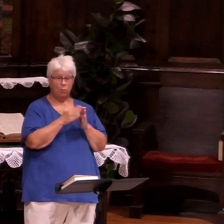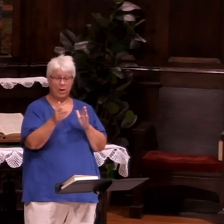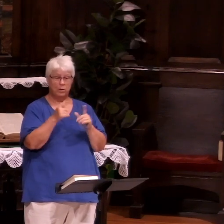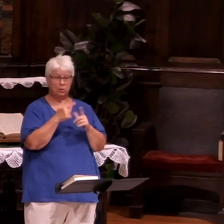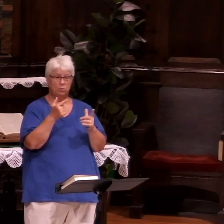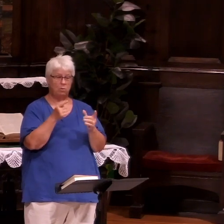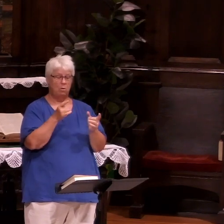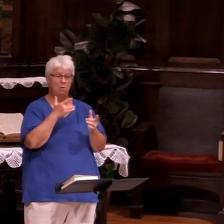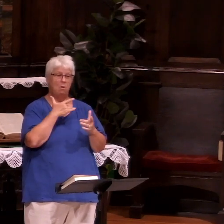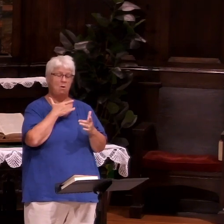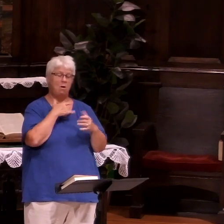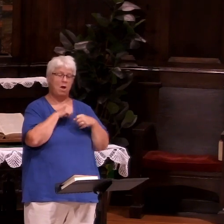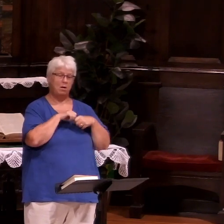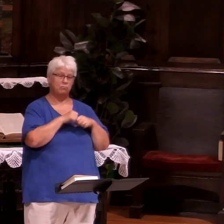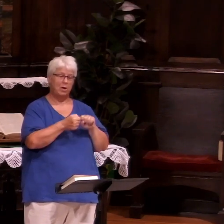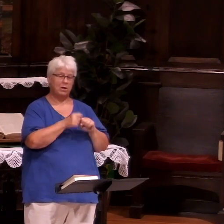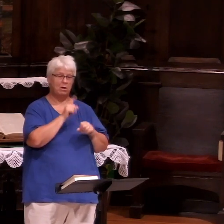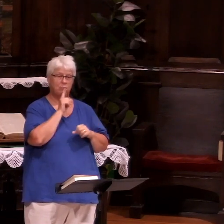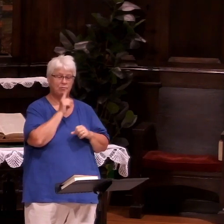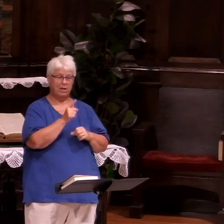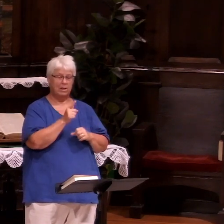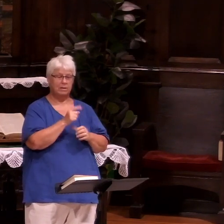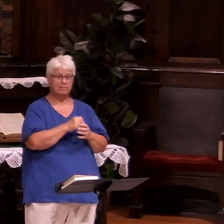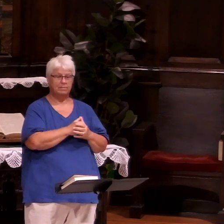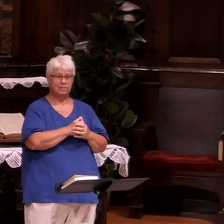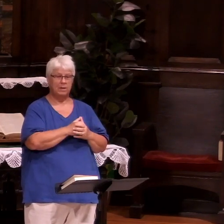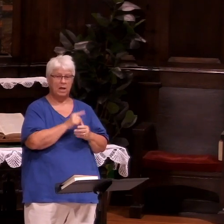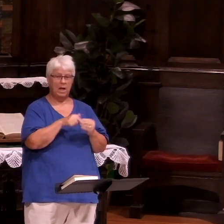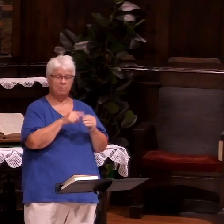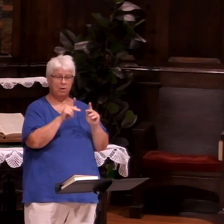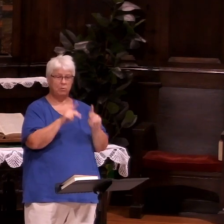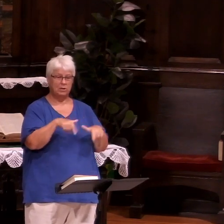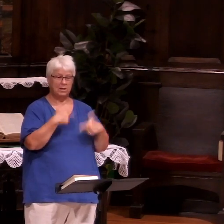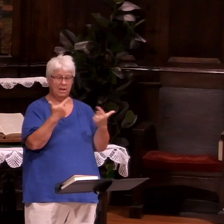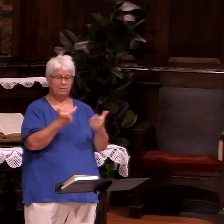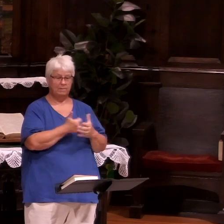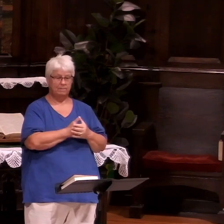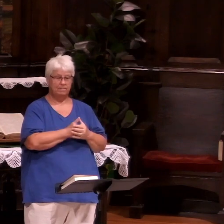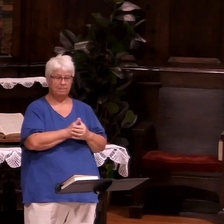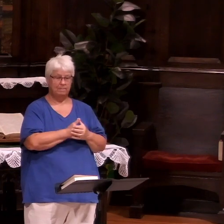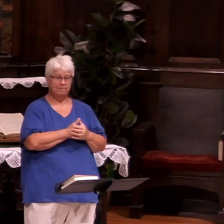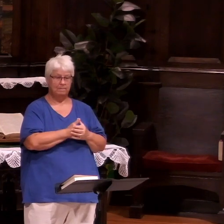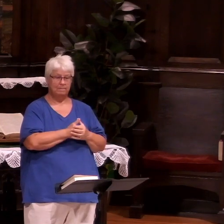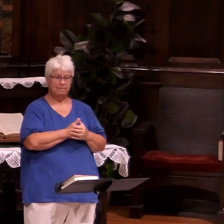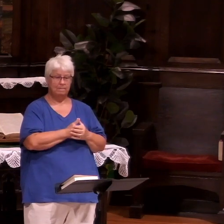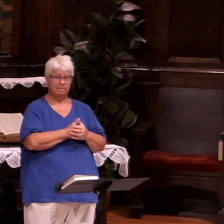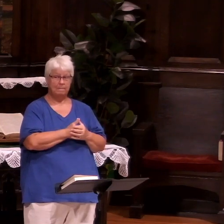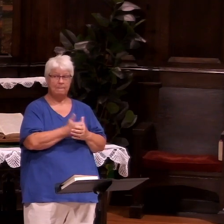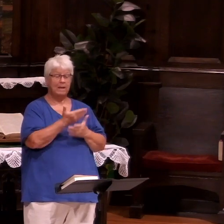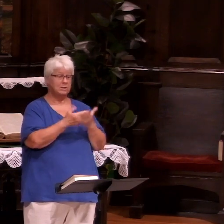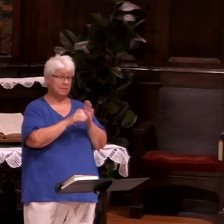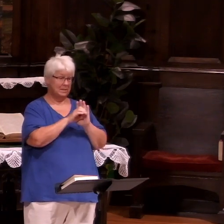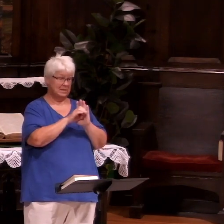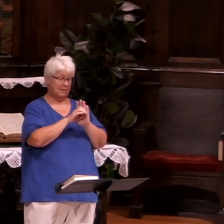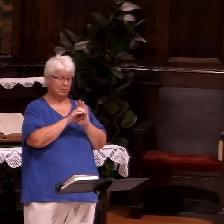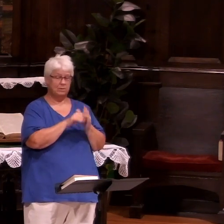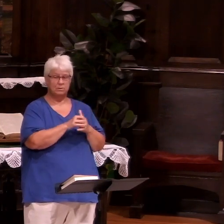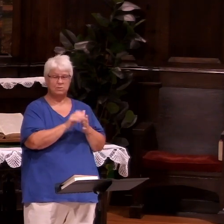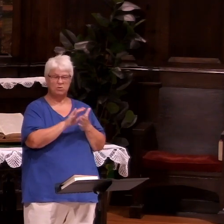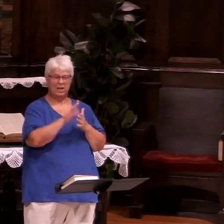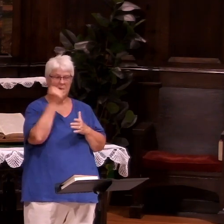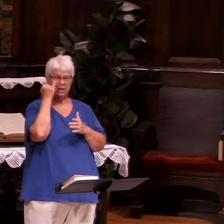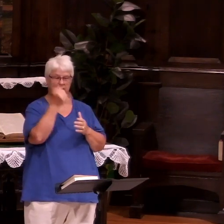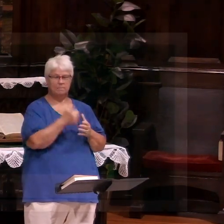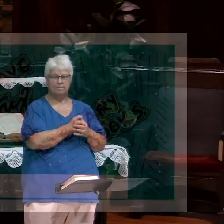to heartbreaking realizations about a person's life. Here are some examples so you get an idea.